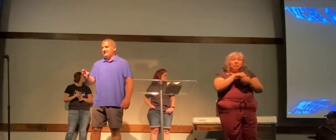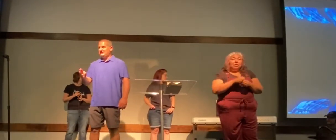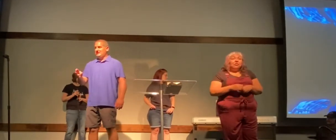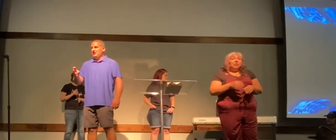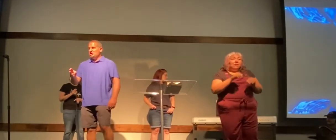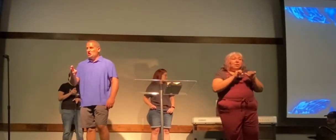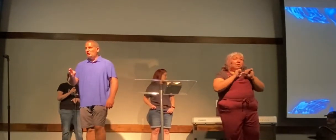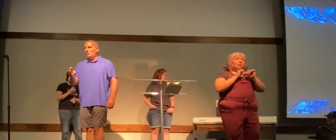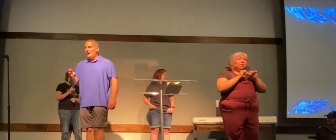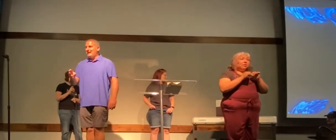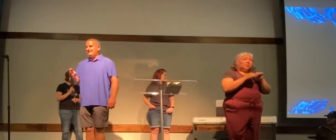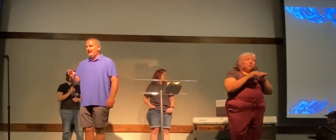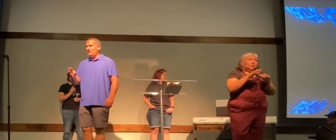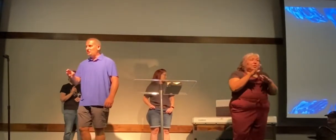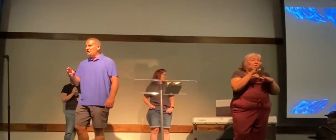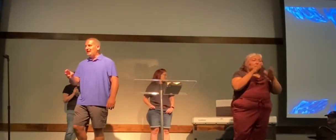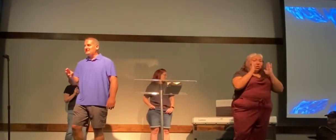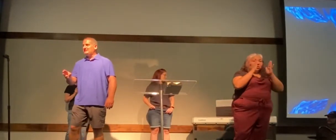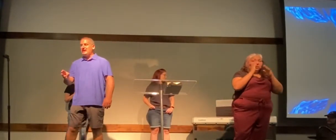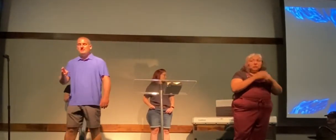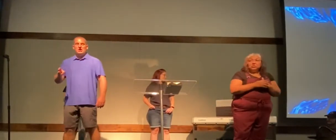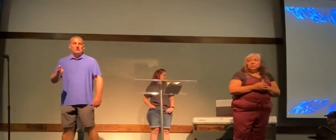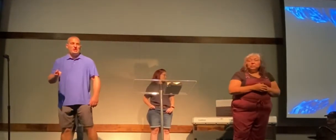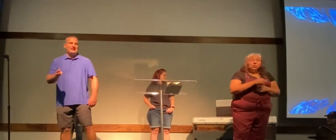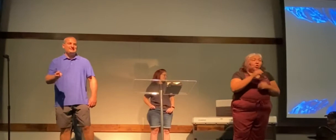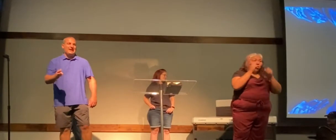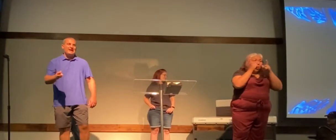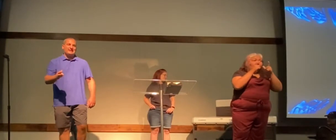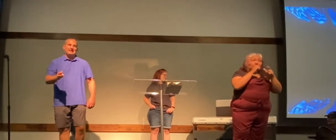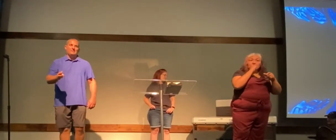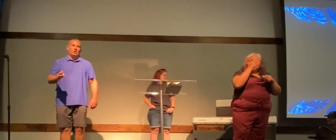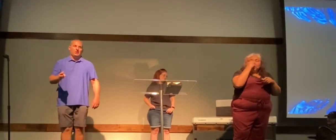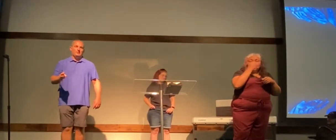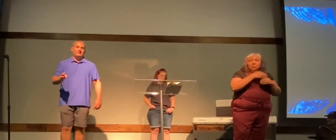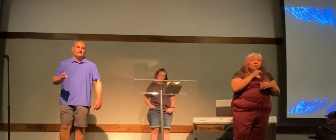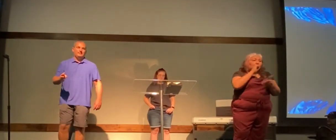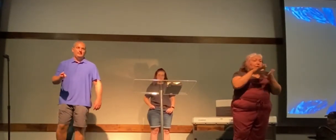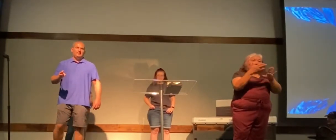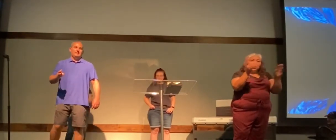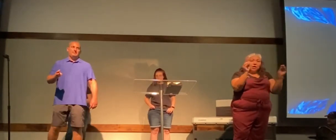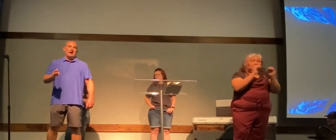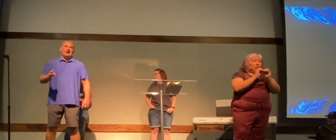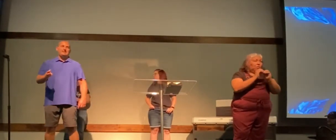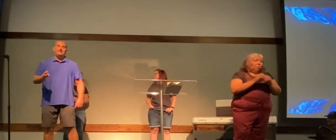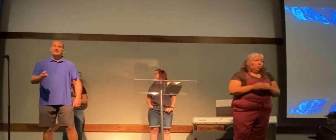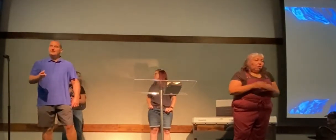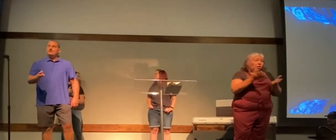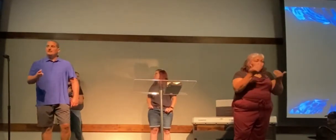consciousness. You're awake now. You're not asleep. You're not dead anymore. Amen.